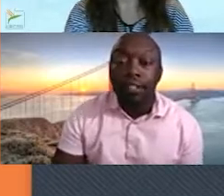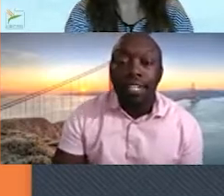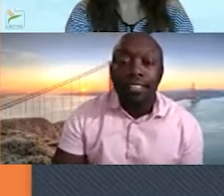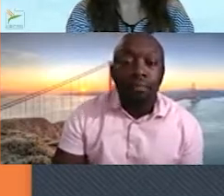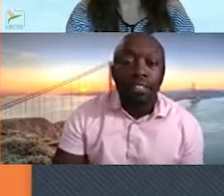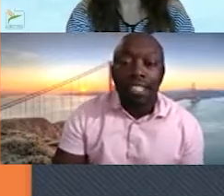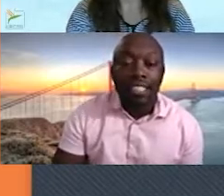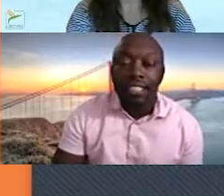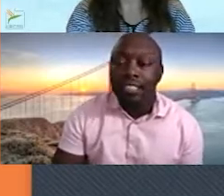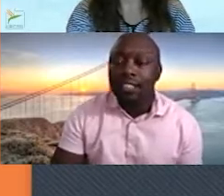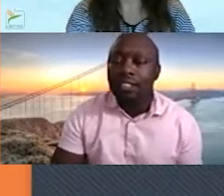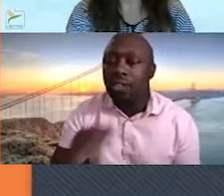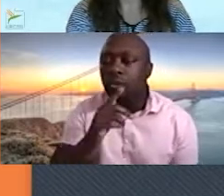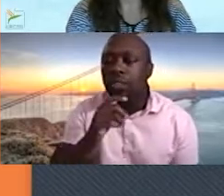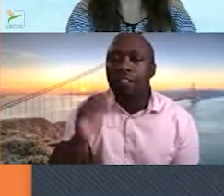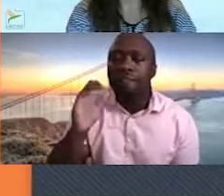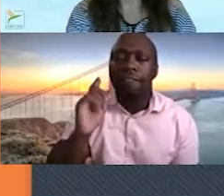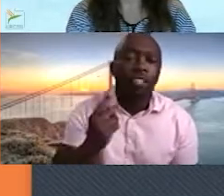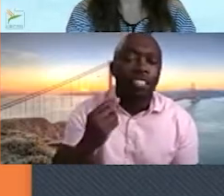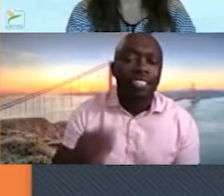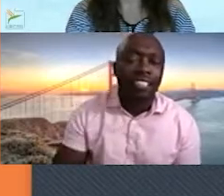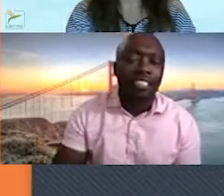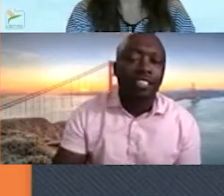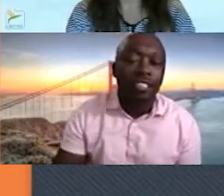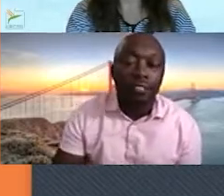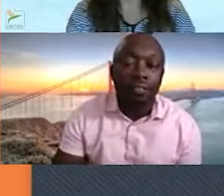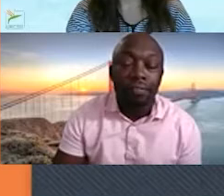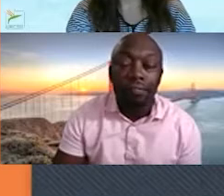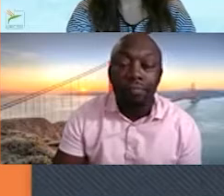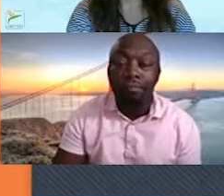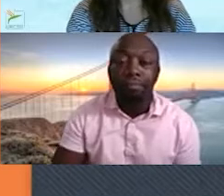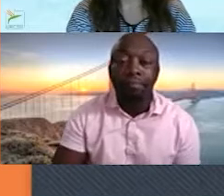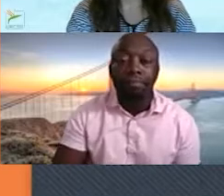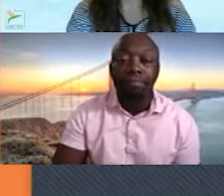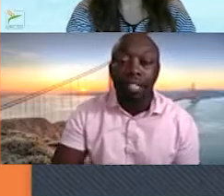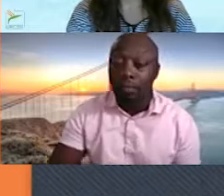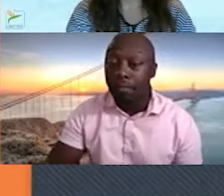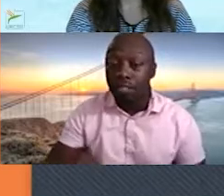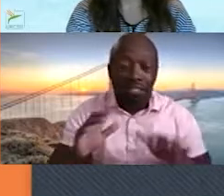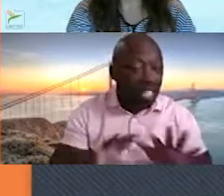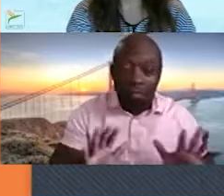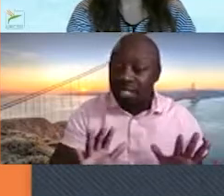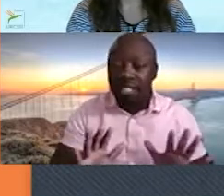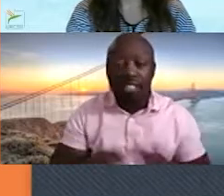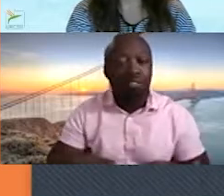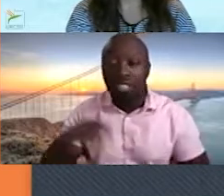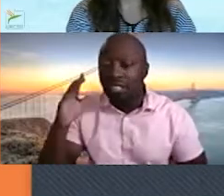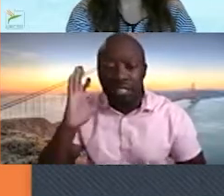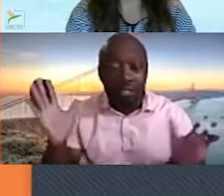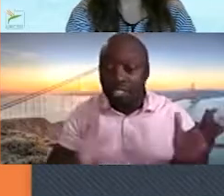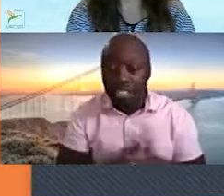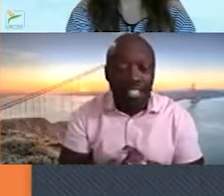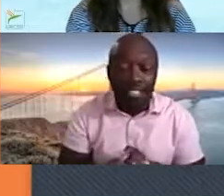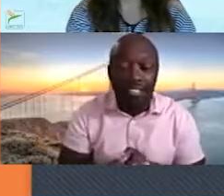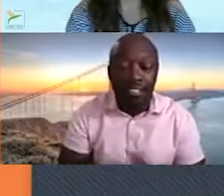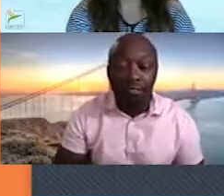All right, 10 more seconds. Who was your first teacher? And remember, you can type it in, you can keep it